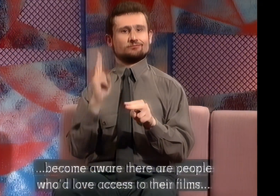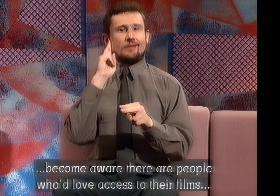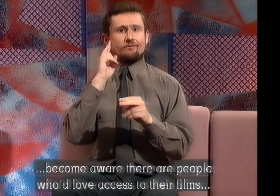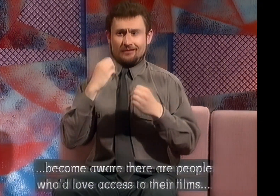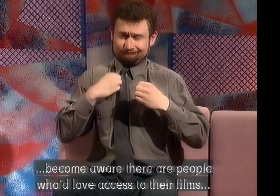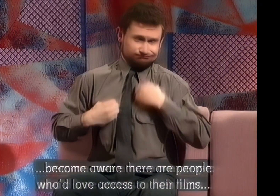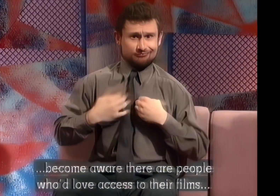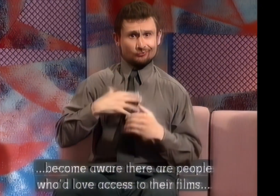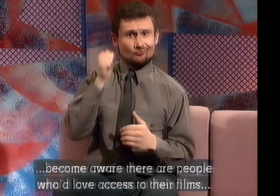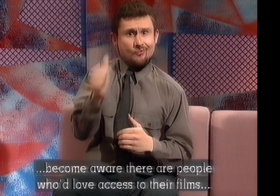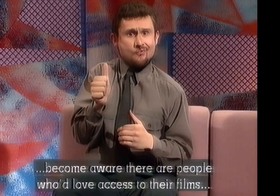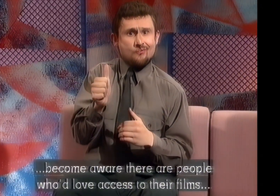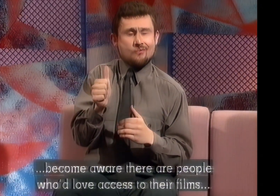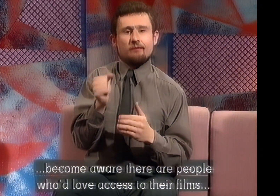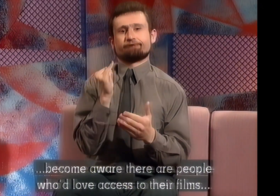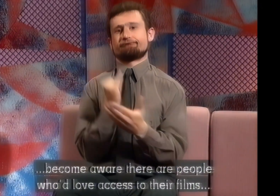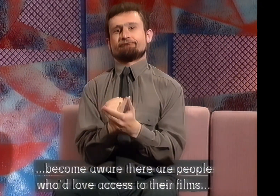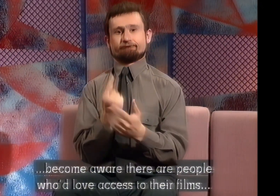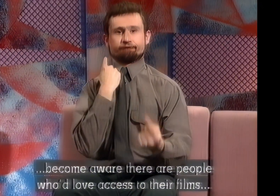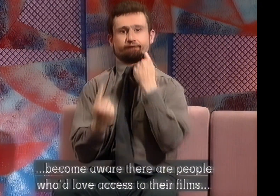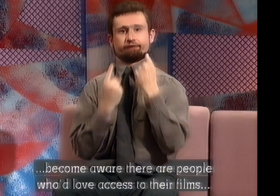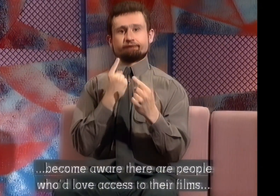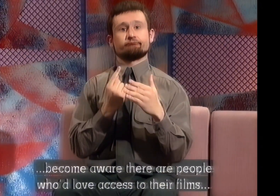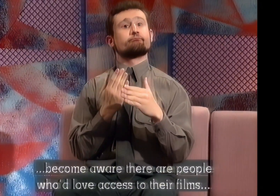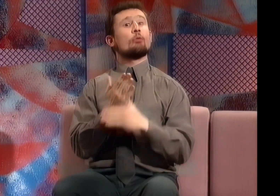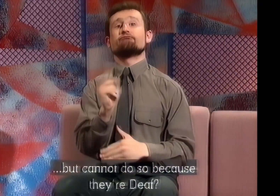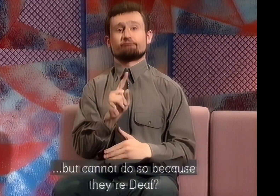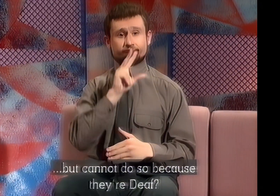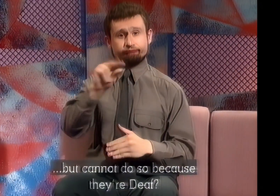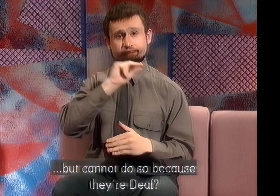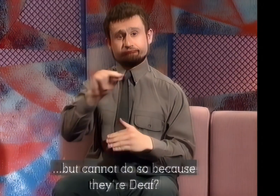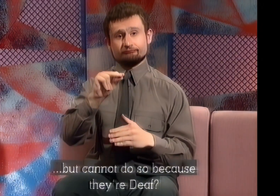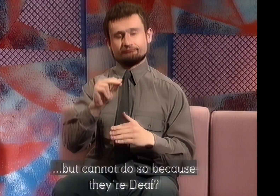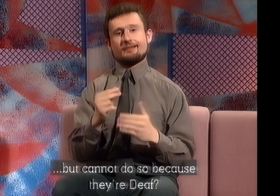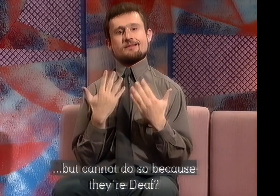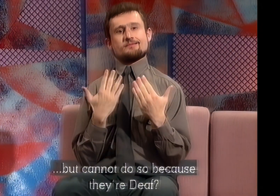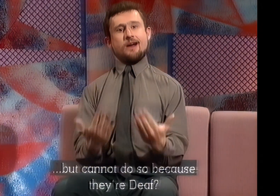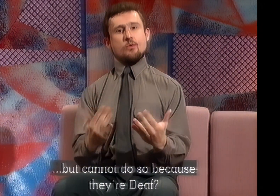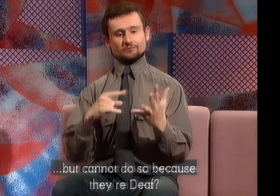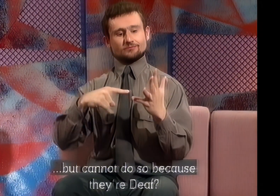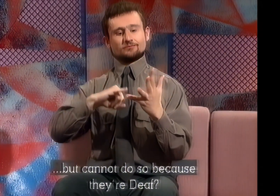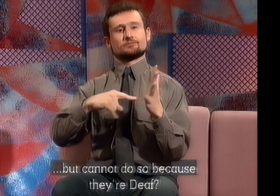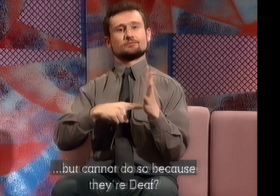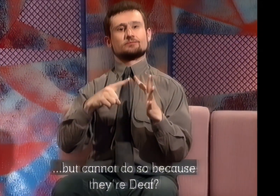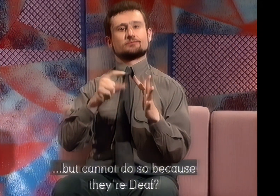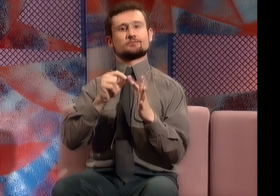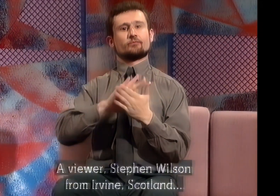aware that there are people who would love to have access to their films but are unable to do so because they're deaf? A